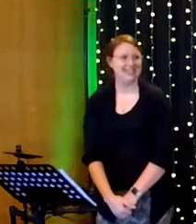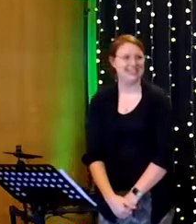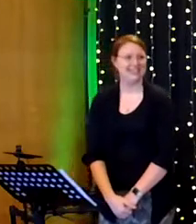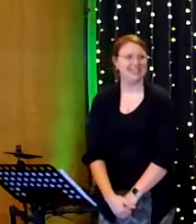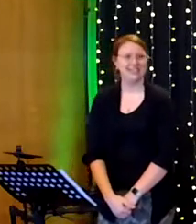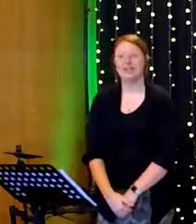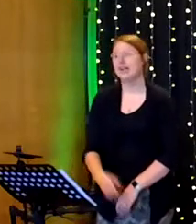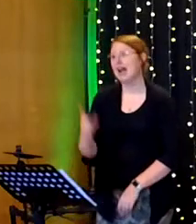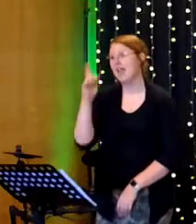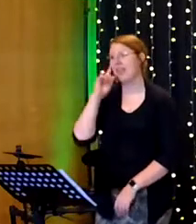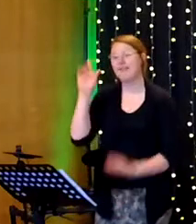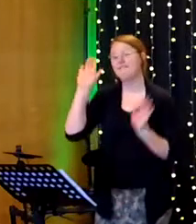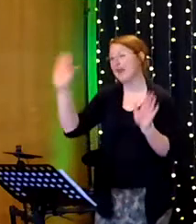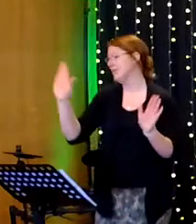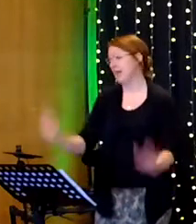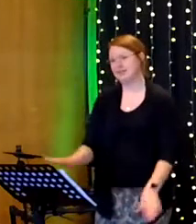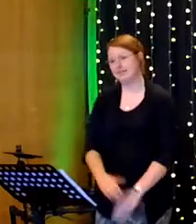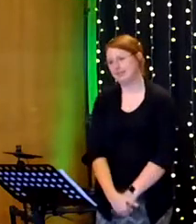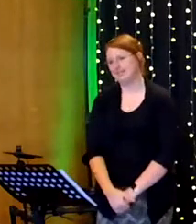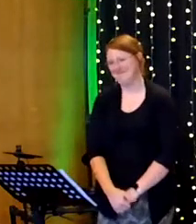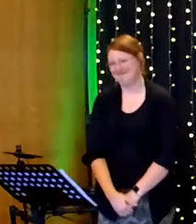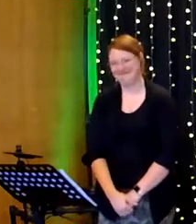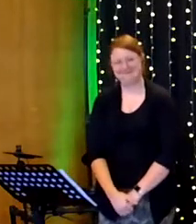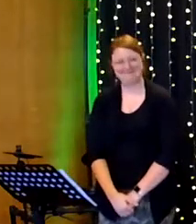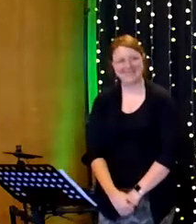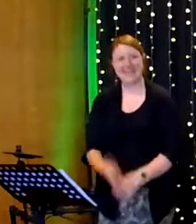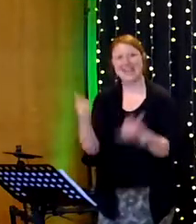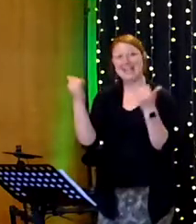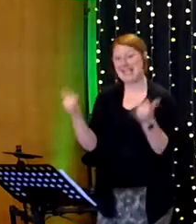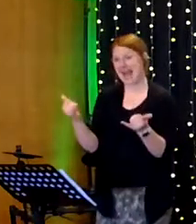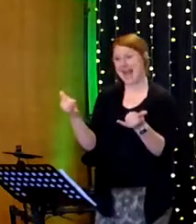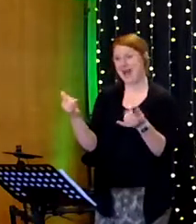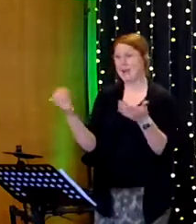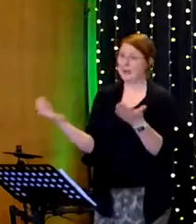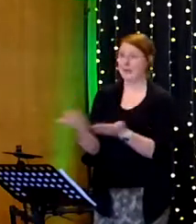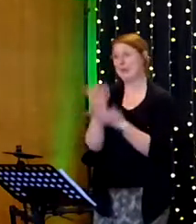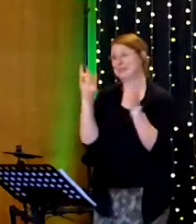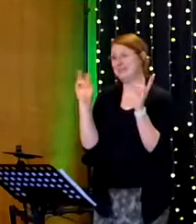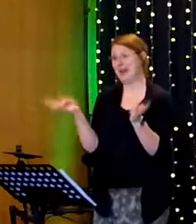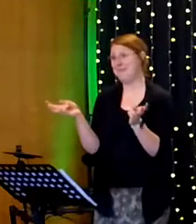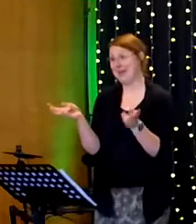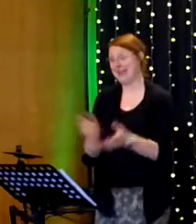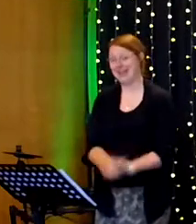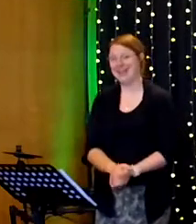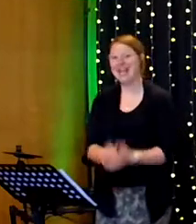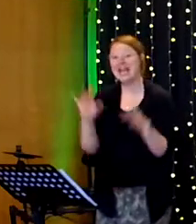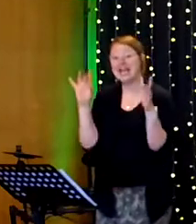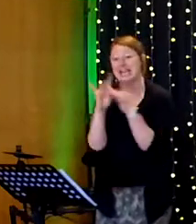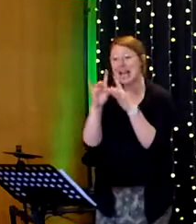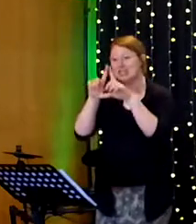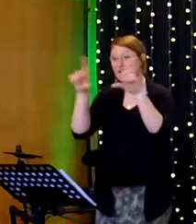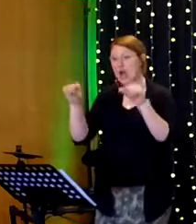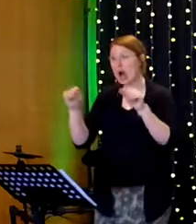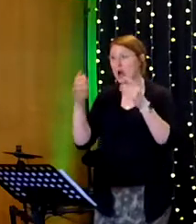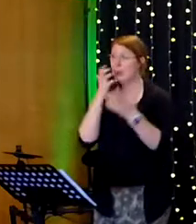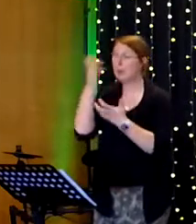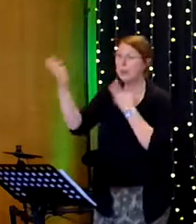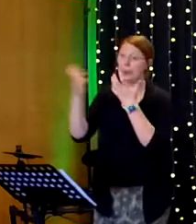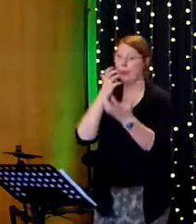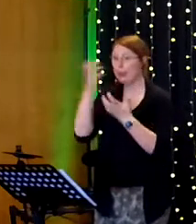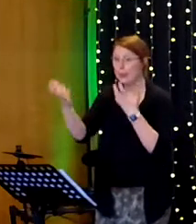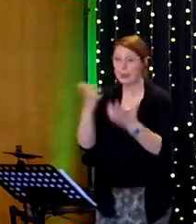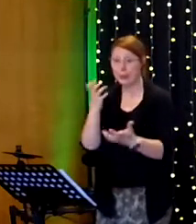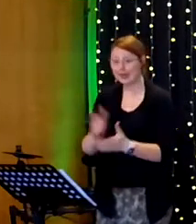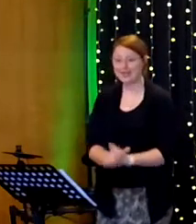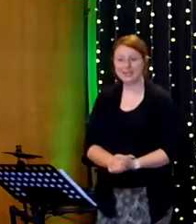I just think it's fantastic. But so now changing subjects, the connection cards. Woo! Give it up for the